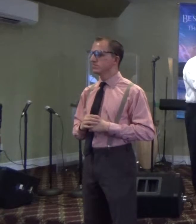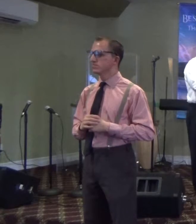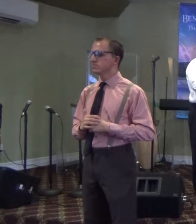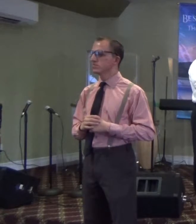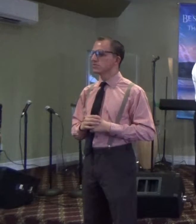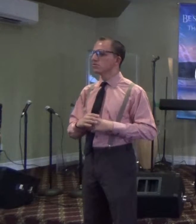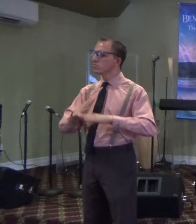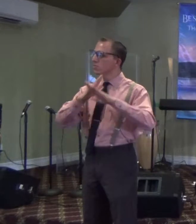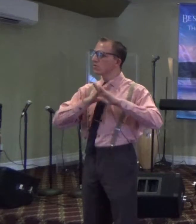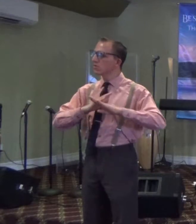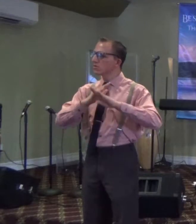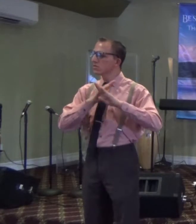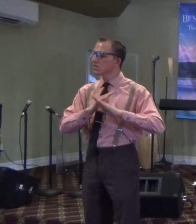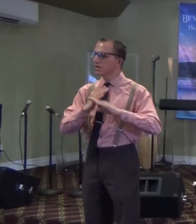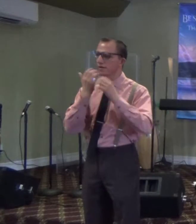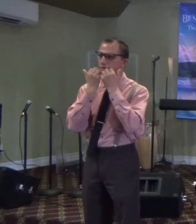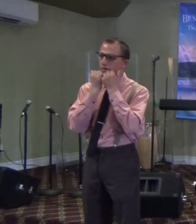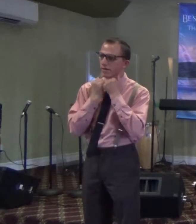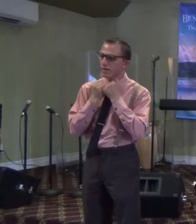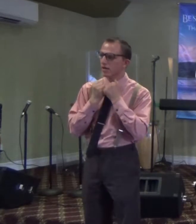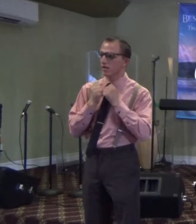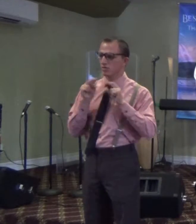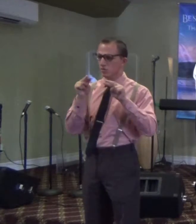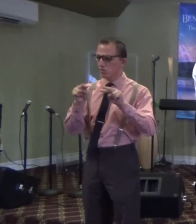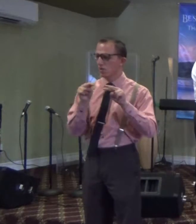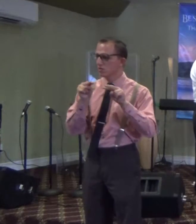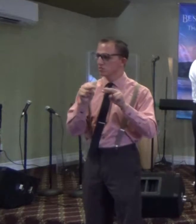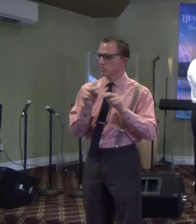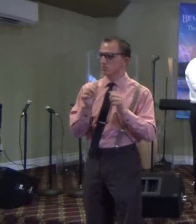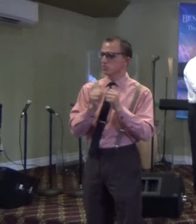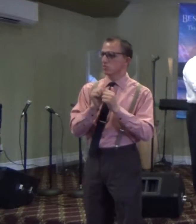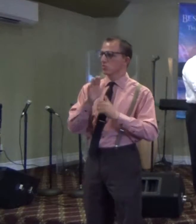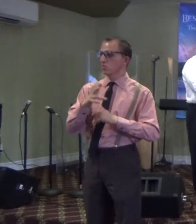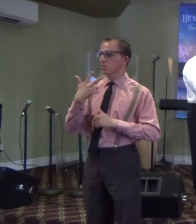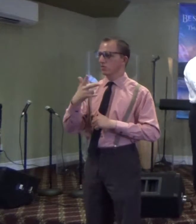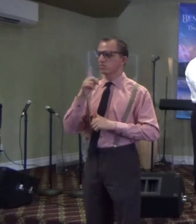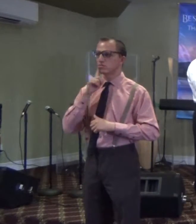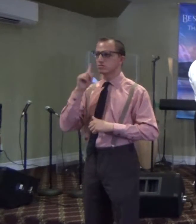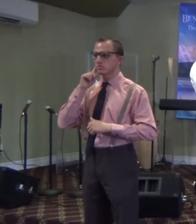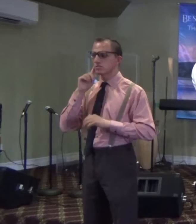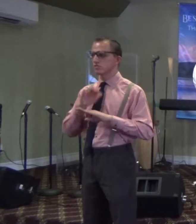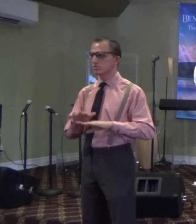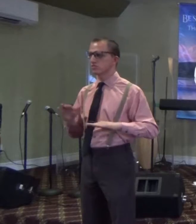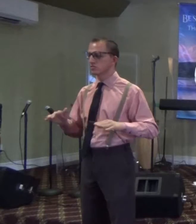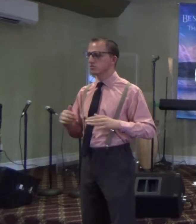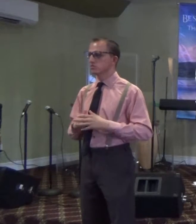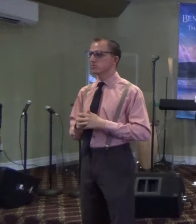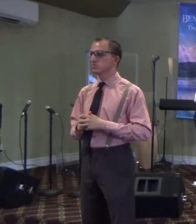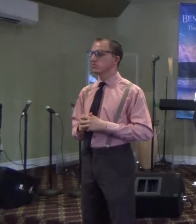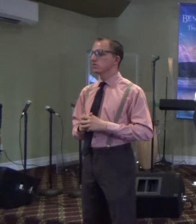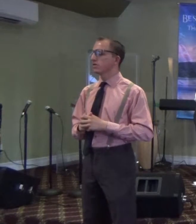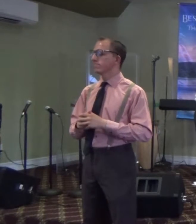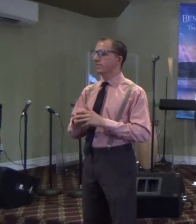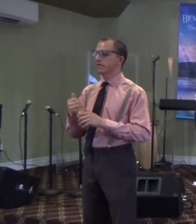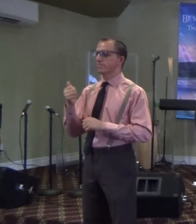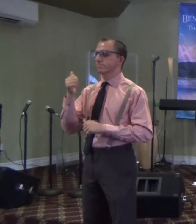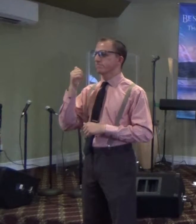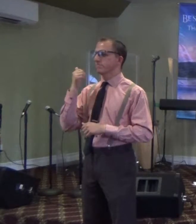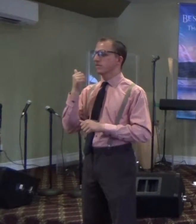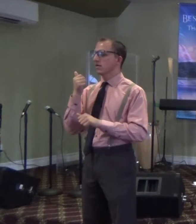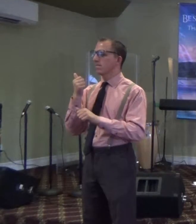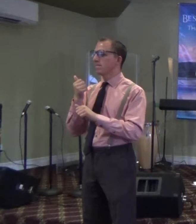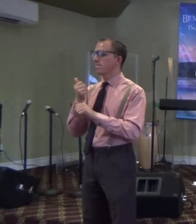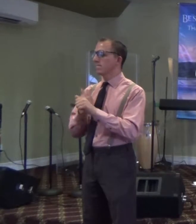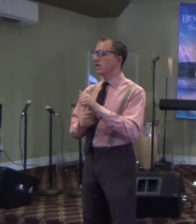iba a cuidar de ella, that the Lord was going to watch de after sus her, niños. on her children. Y como nos mirábamos muy seguido en la And